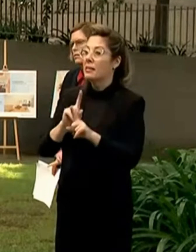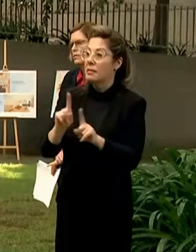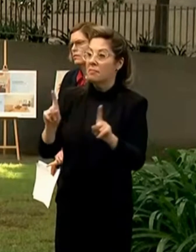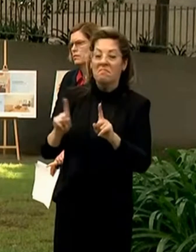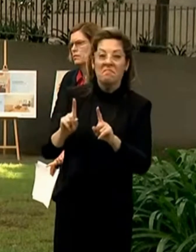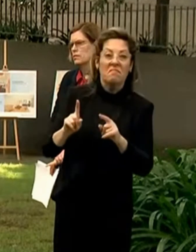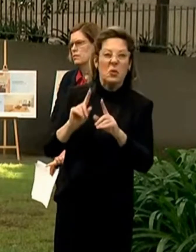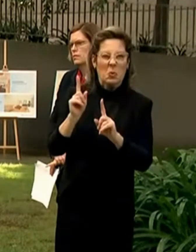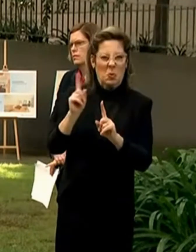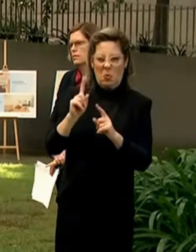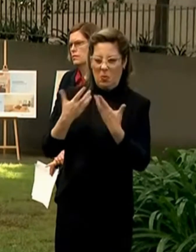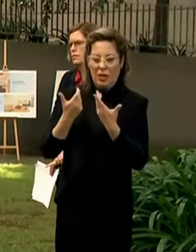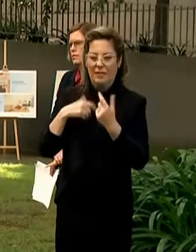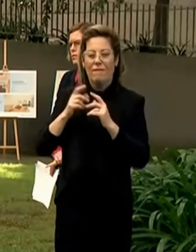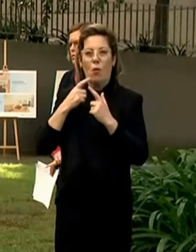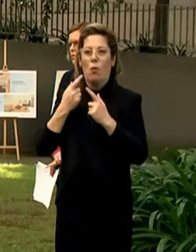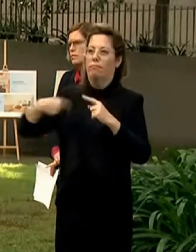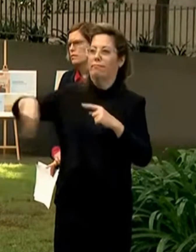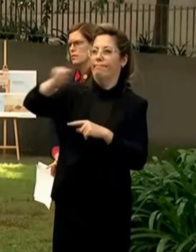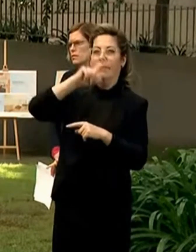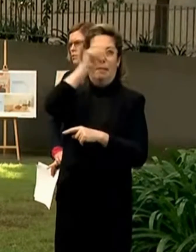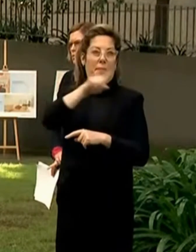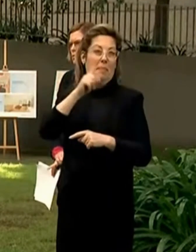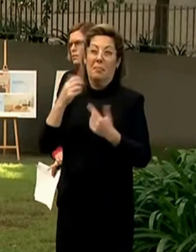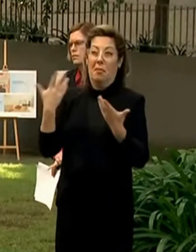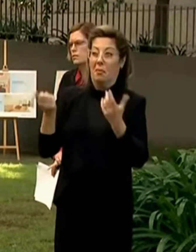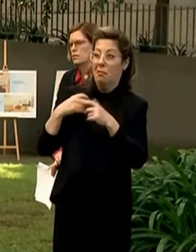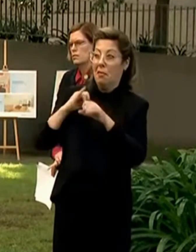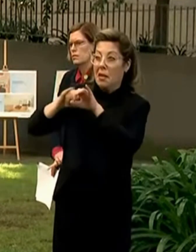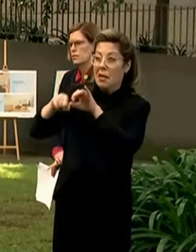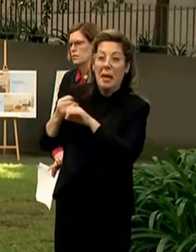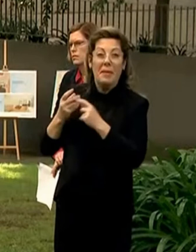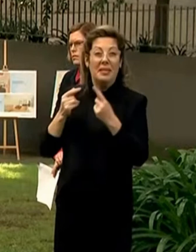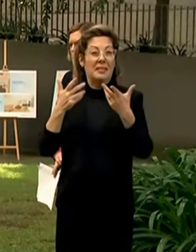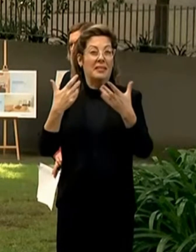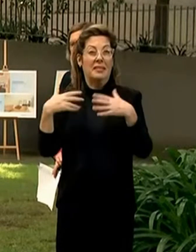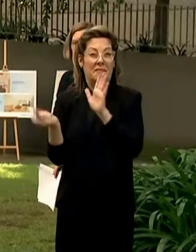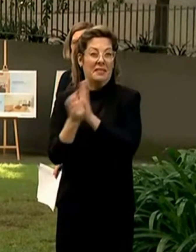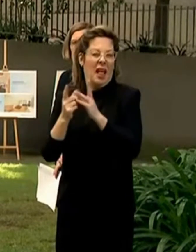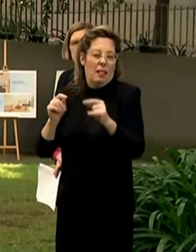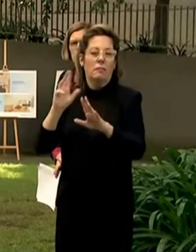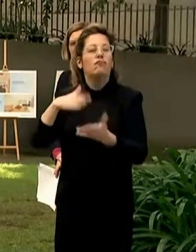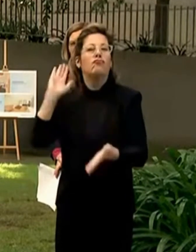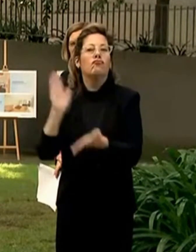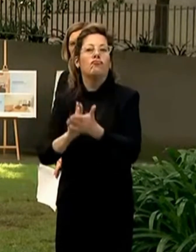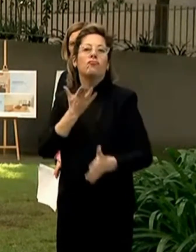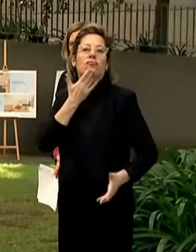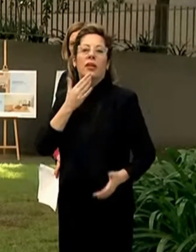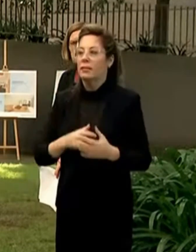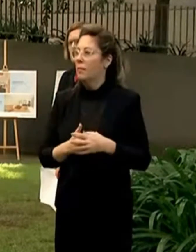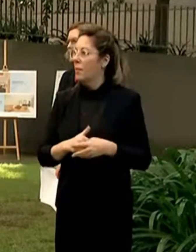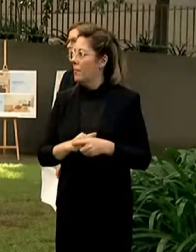my experience is they're readily accessible, and certainly I noticed my local chemists or pharmacists had them in ample supply.